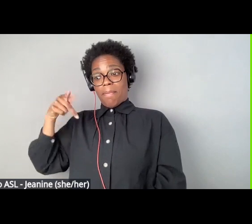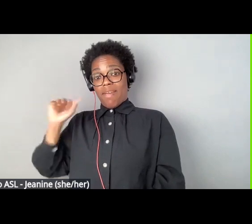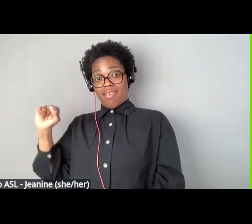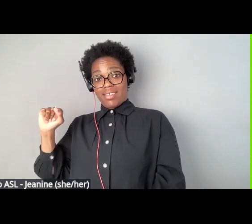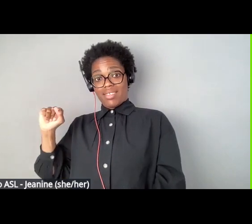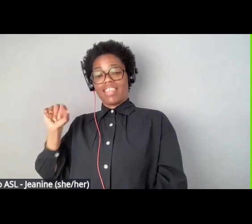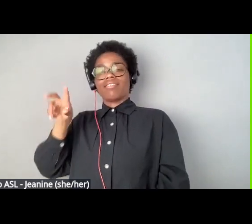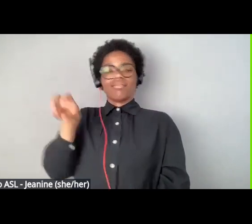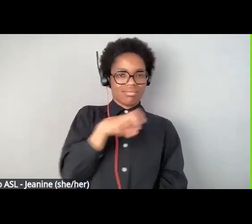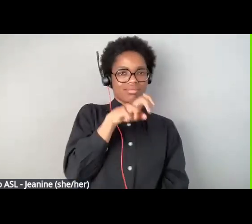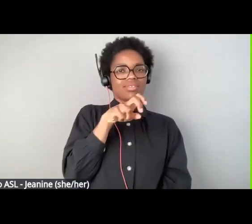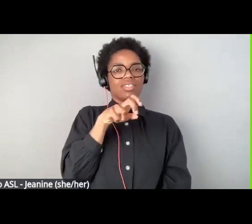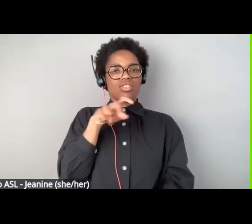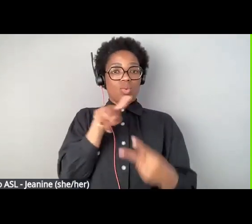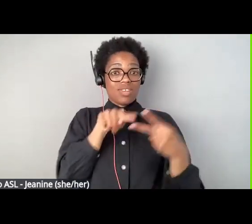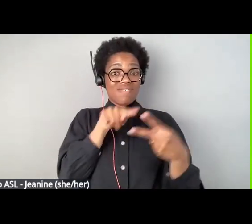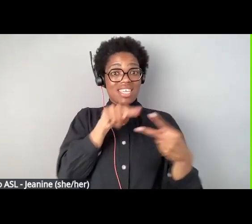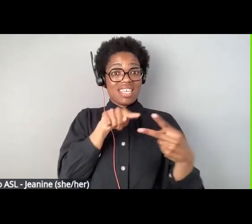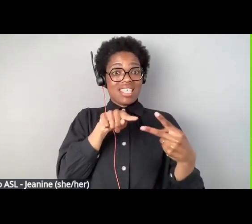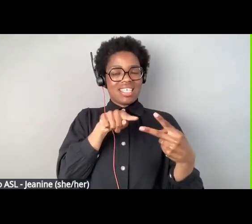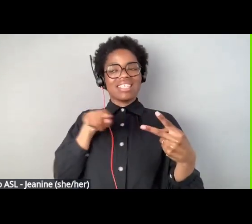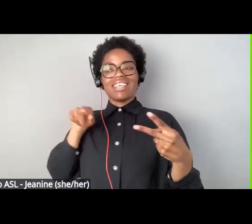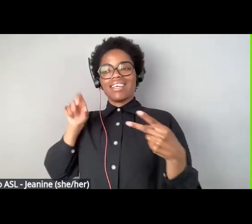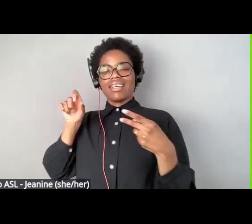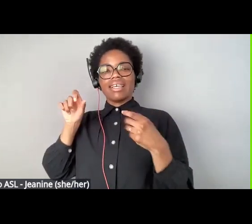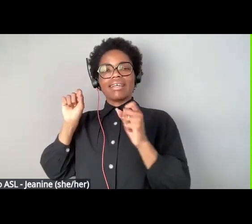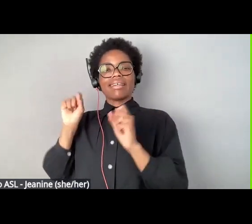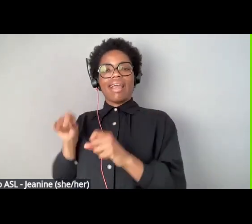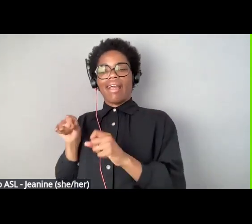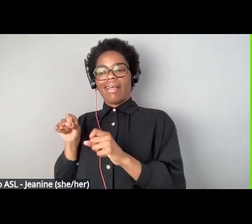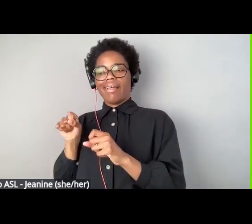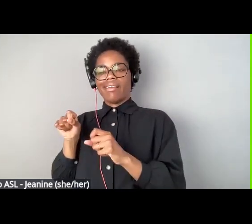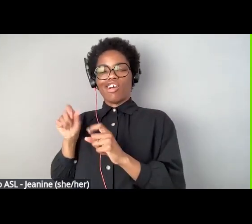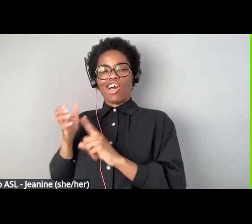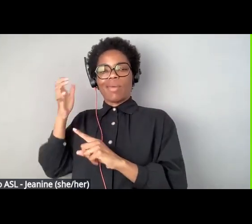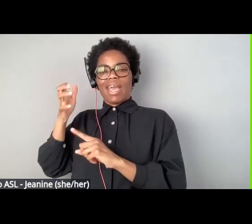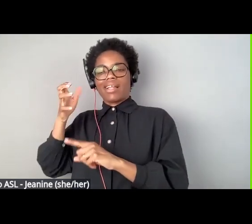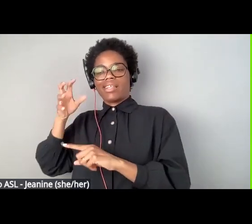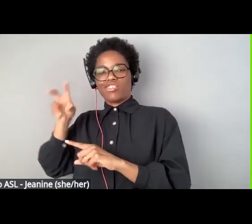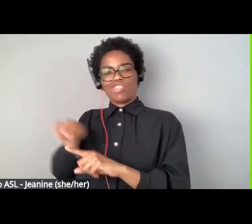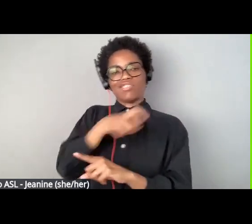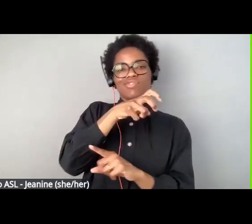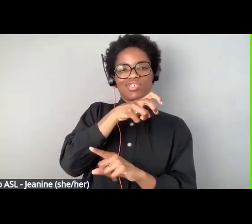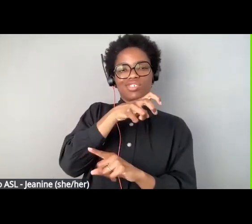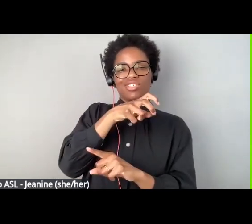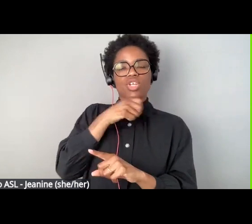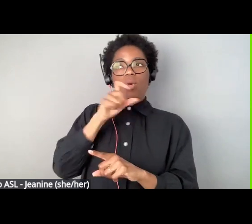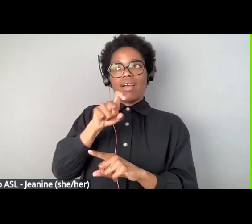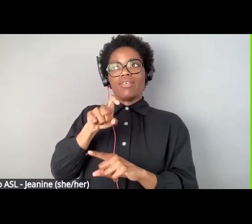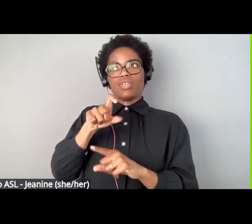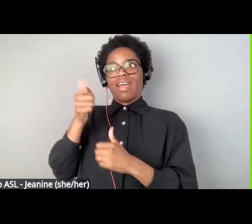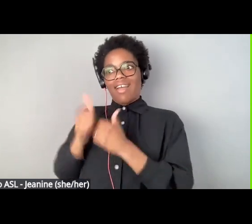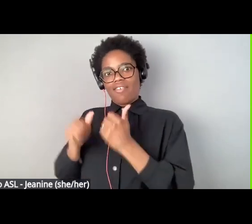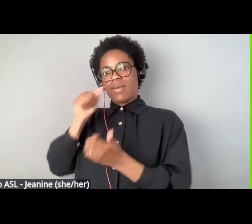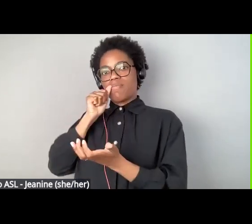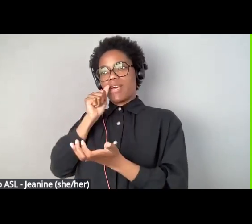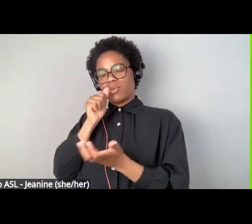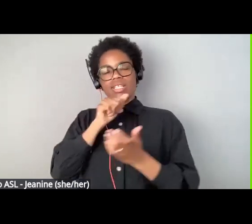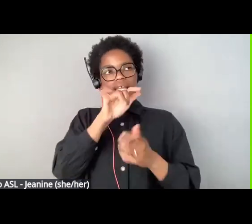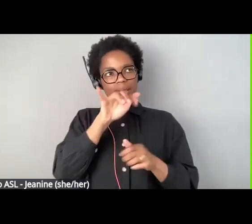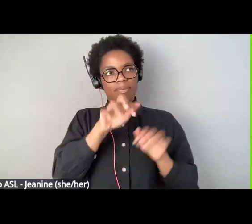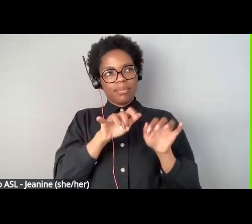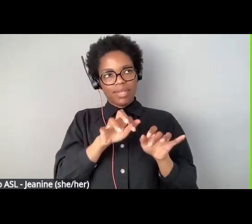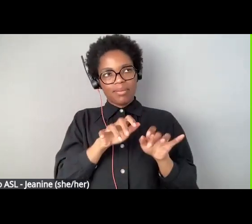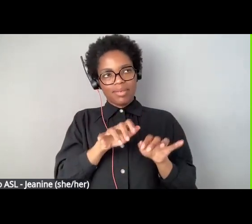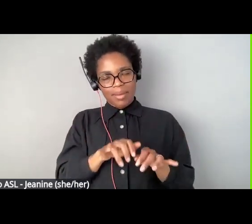dark web monitoring for data breaches, for checking the internet to see what data has been leaked. But both of these options will let